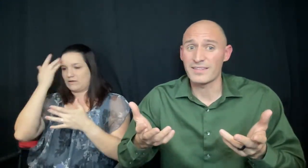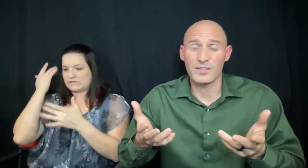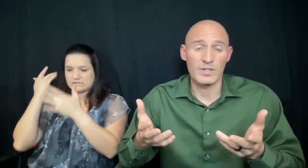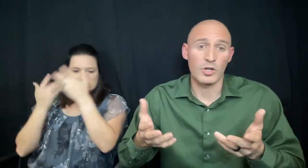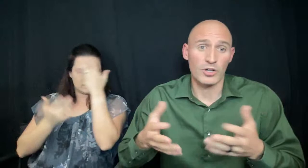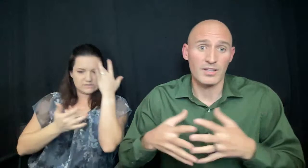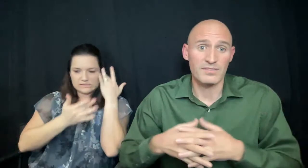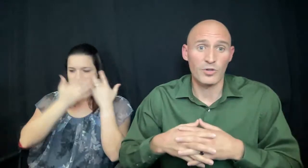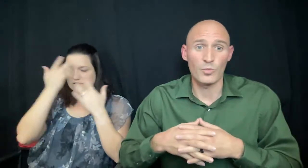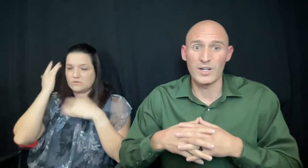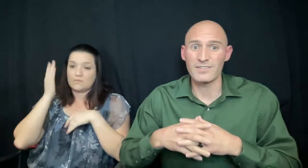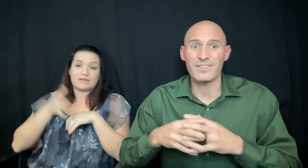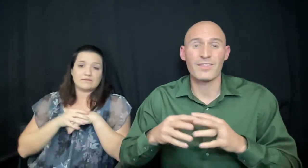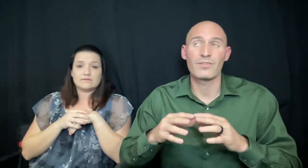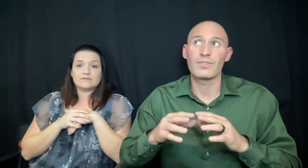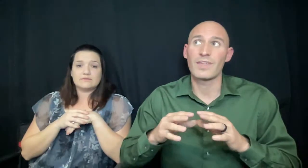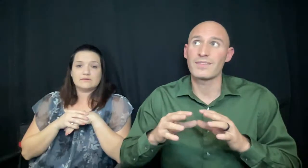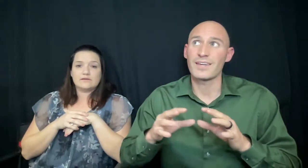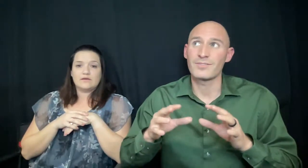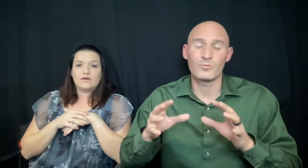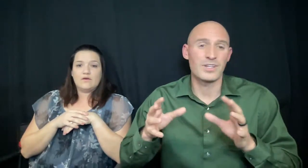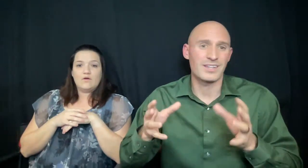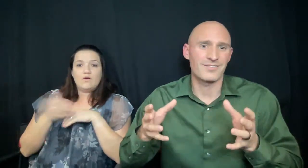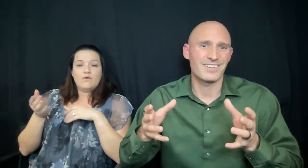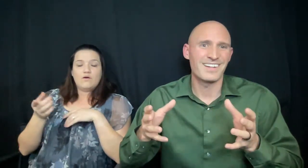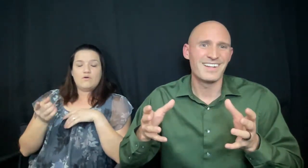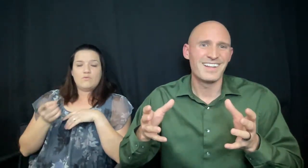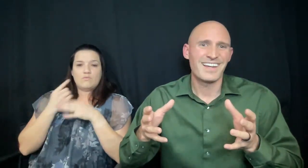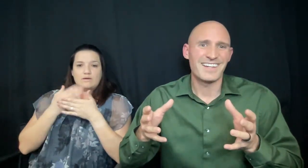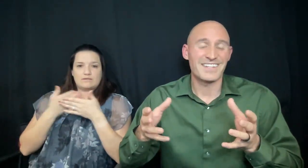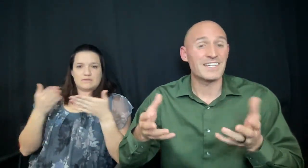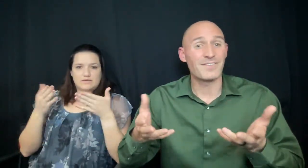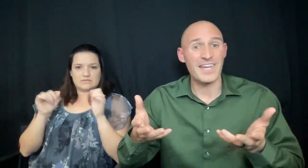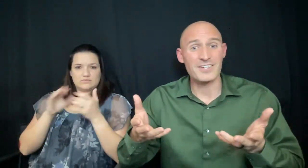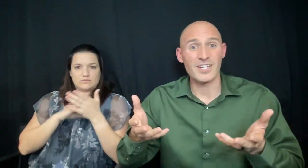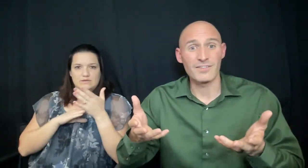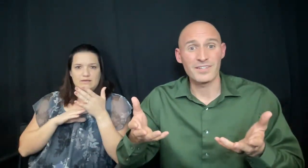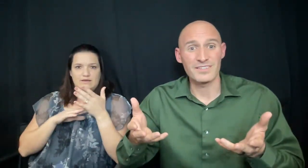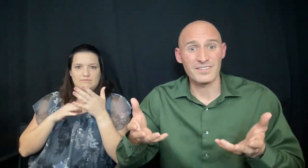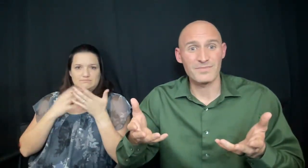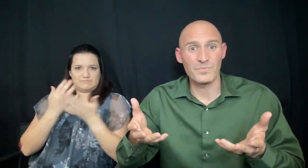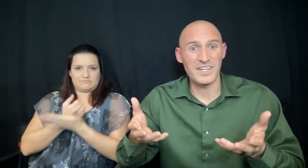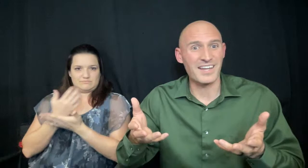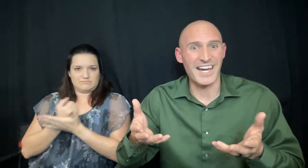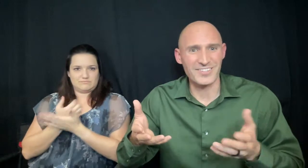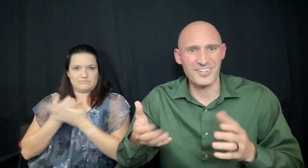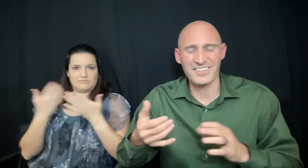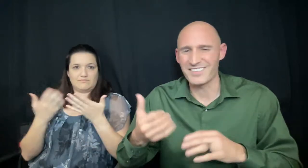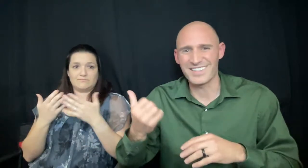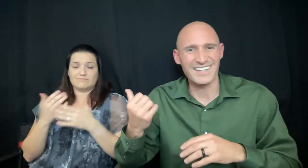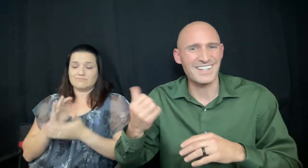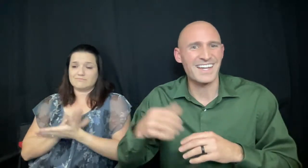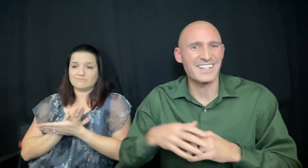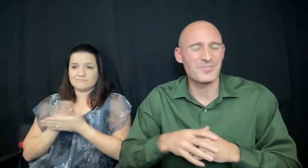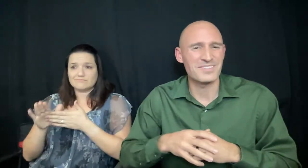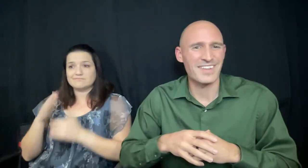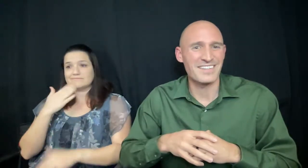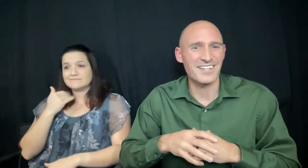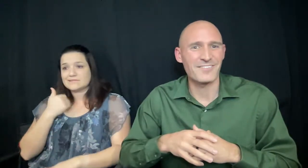that we learn. And so one thing that we can take advantage of is just being kind to ourselves. And again, it kind of comes to that